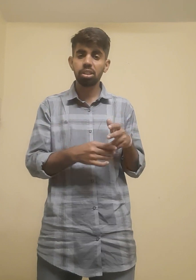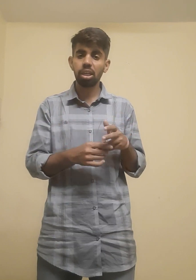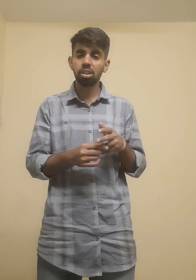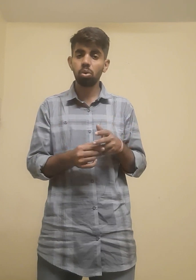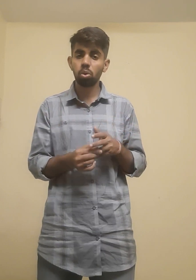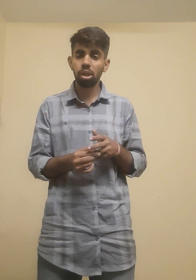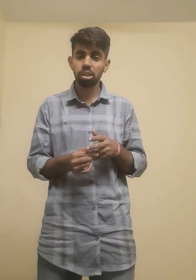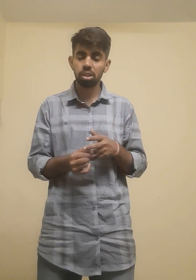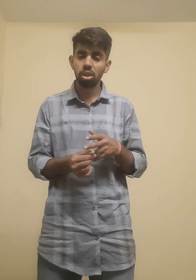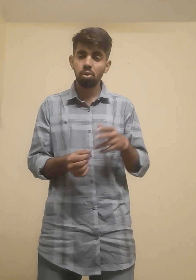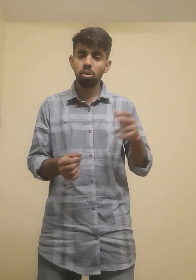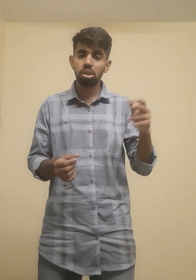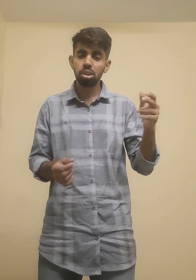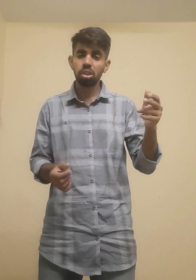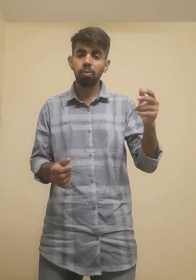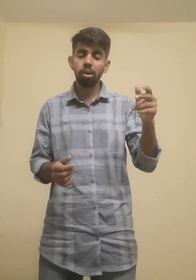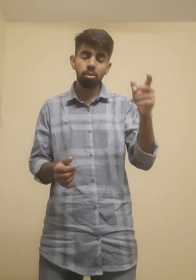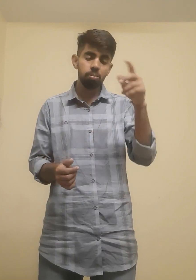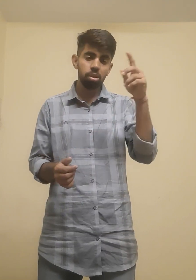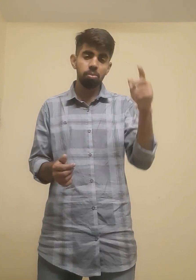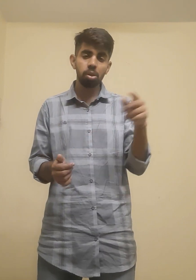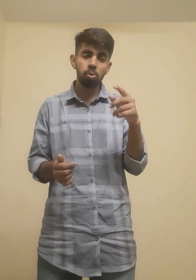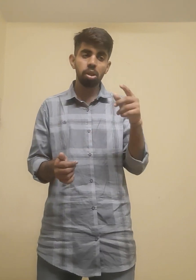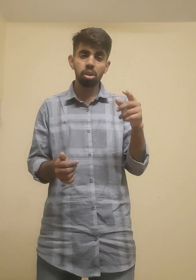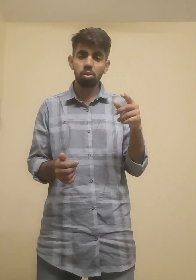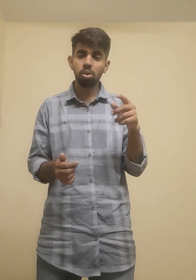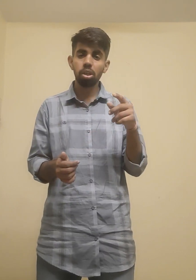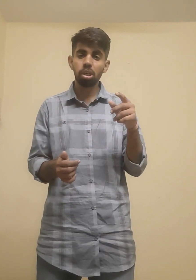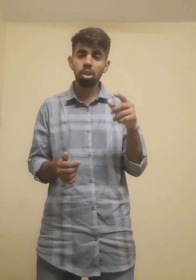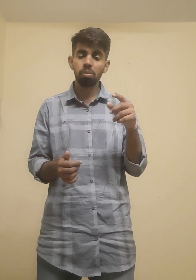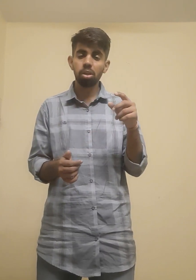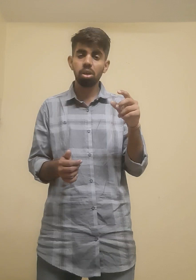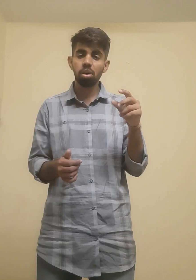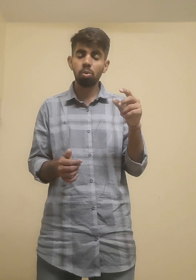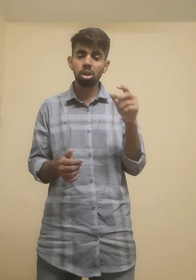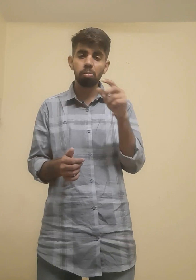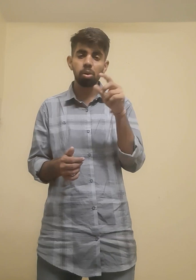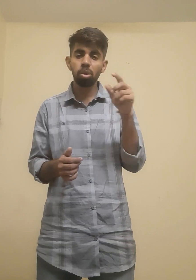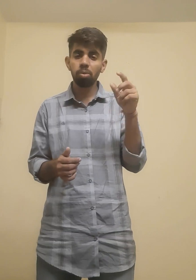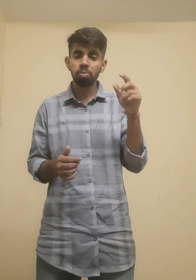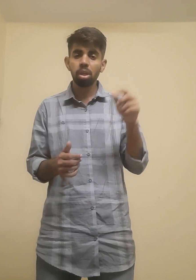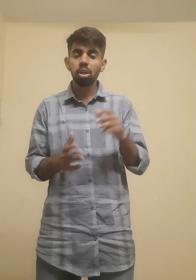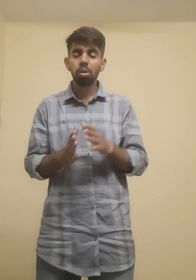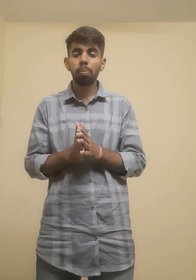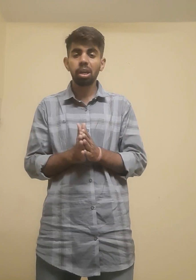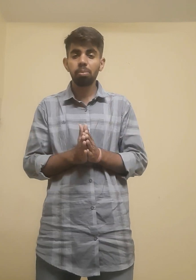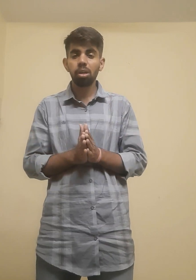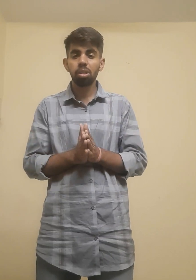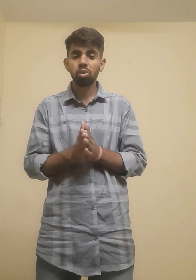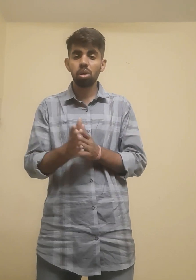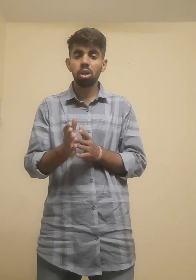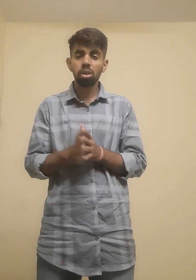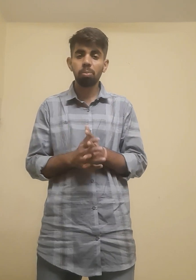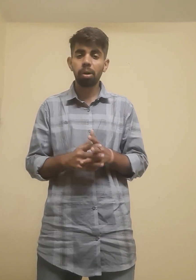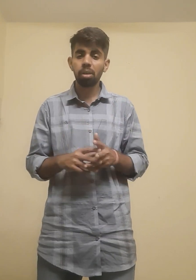that is local x, which is defined between or declare work between the parameters, the